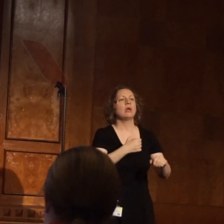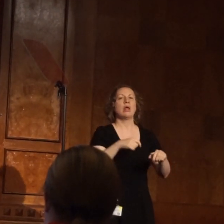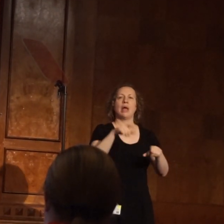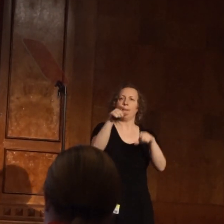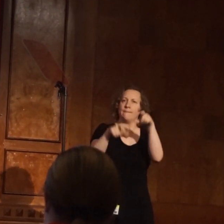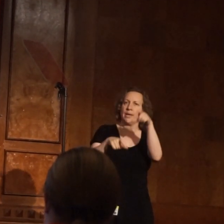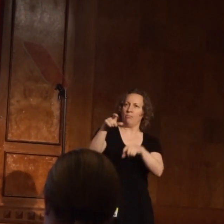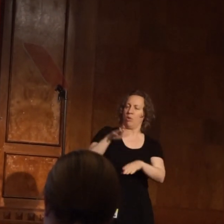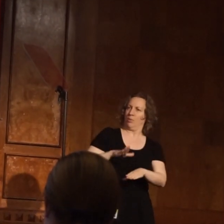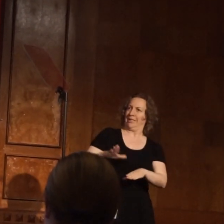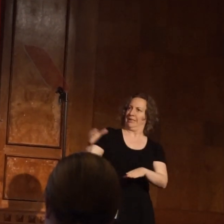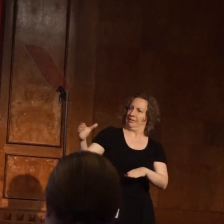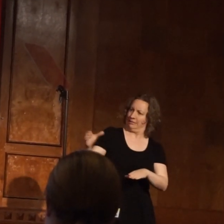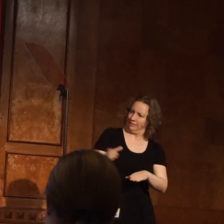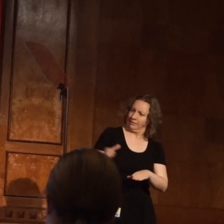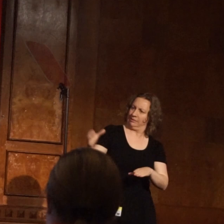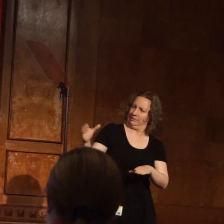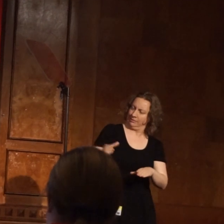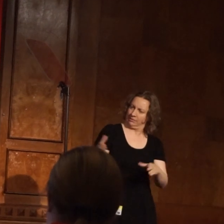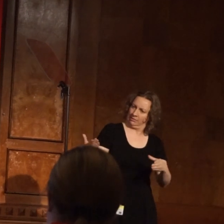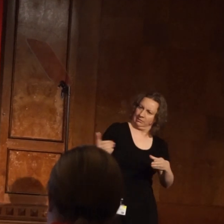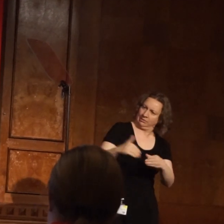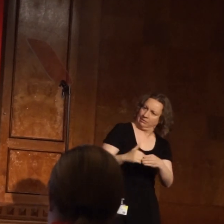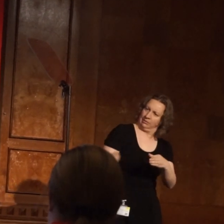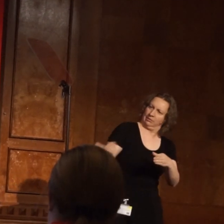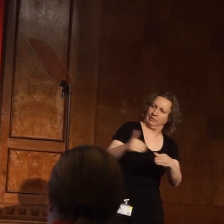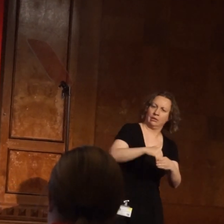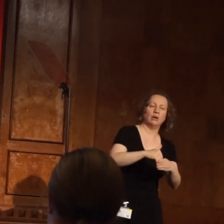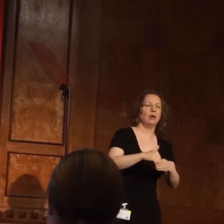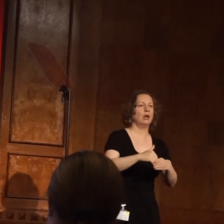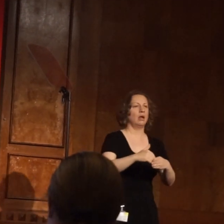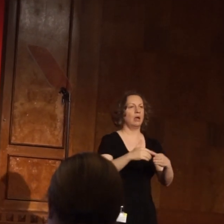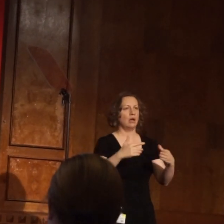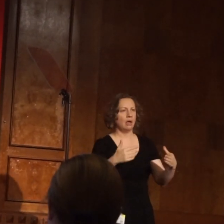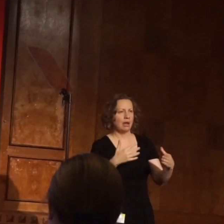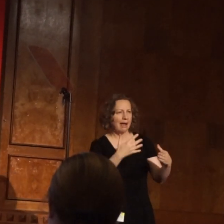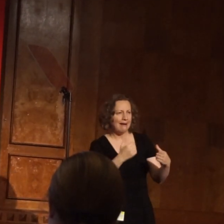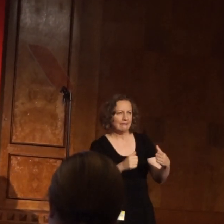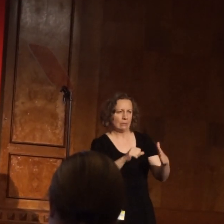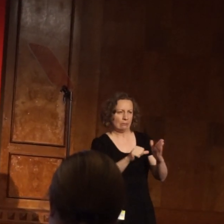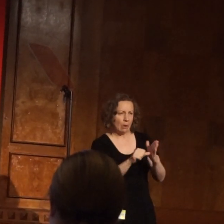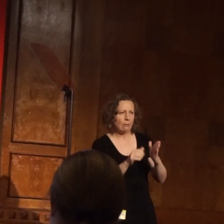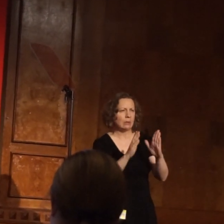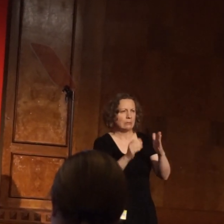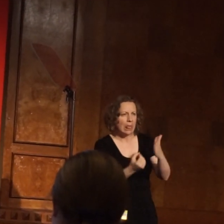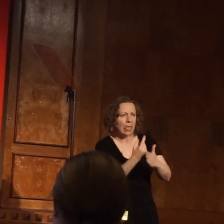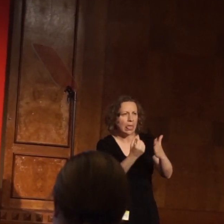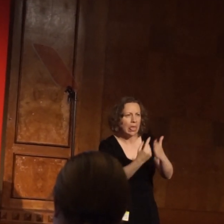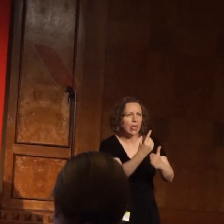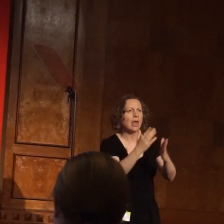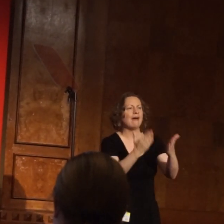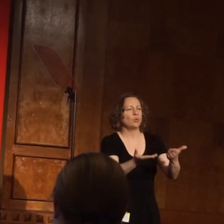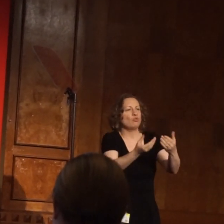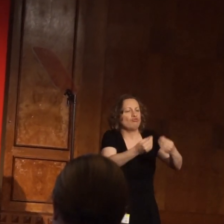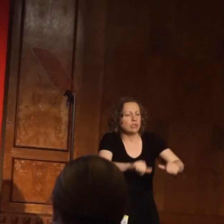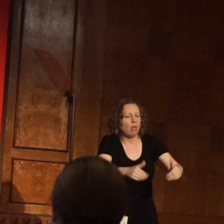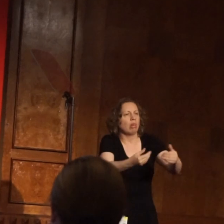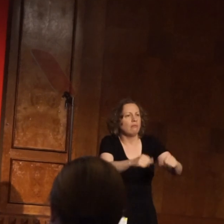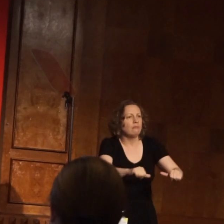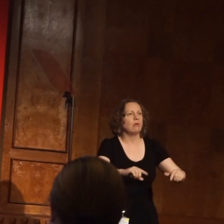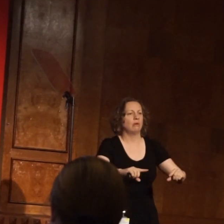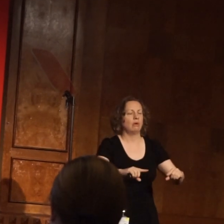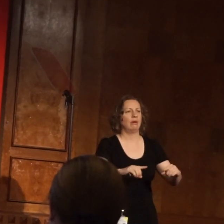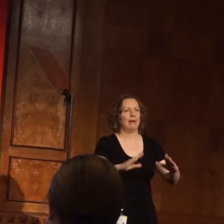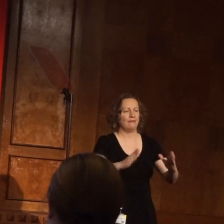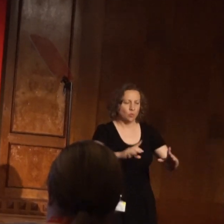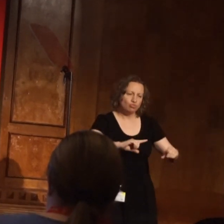board. We have causes to fight. That's why the Labour movement was founded. That's what's made